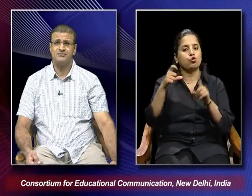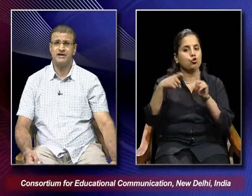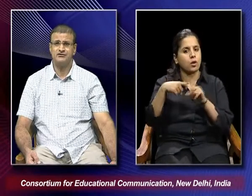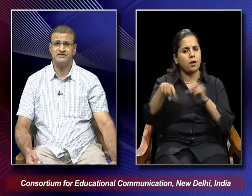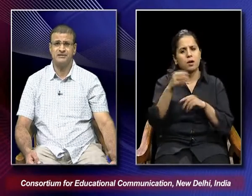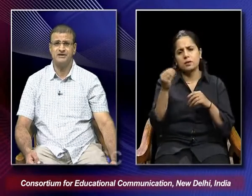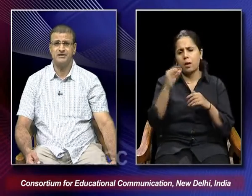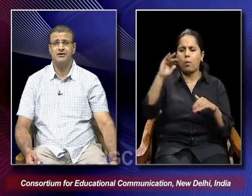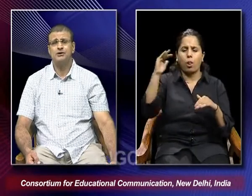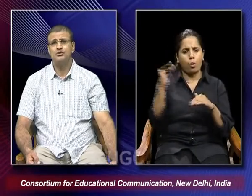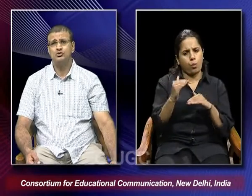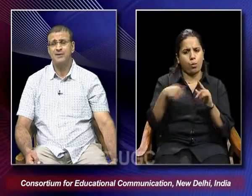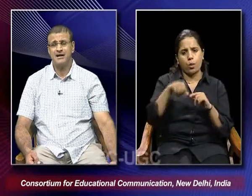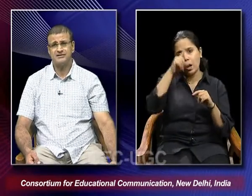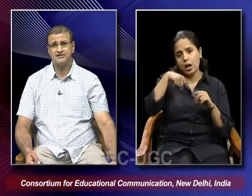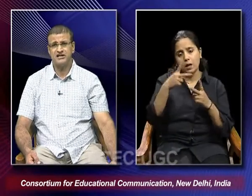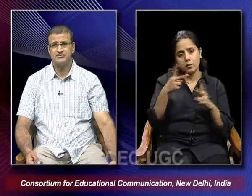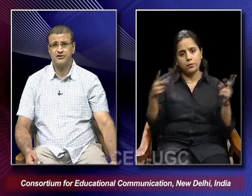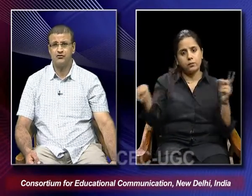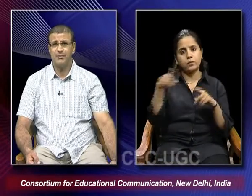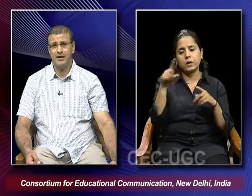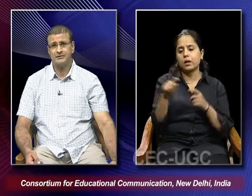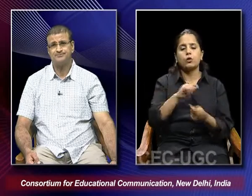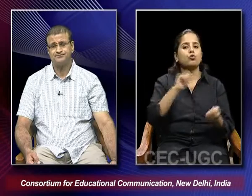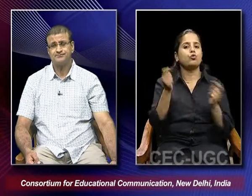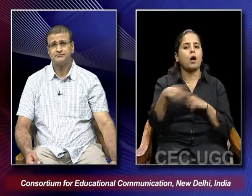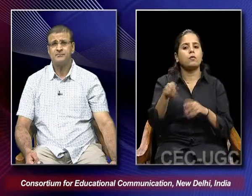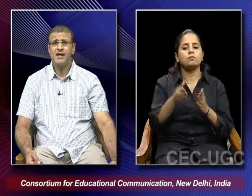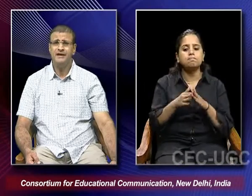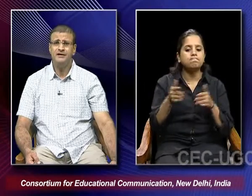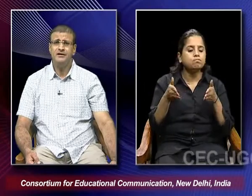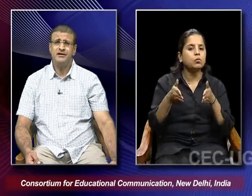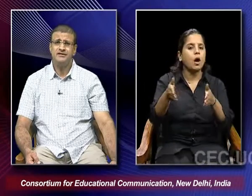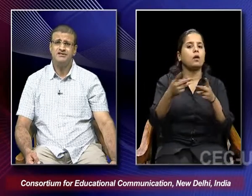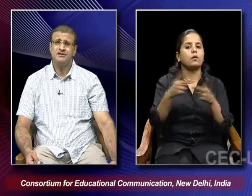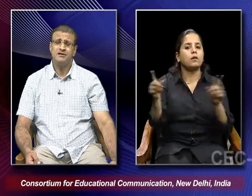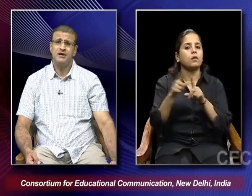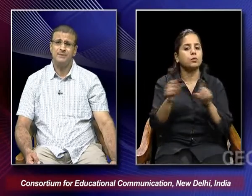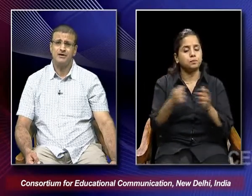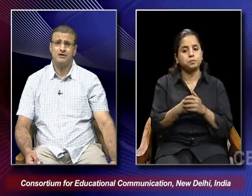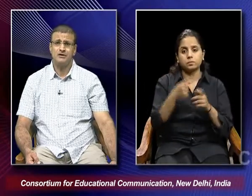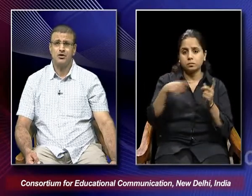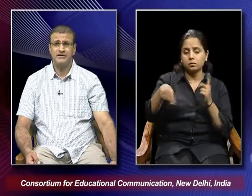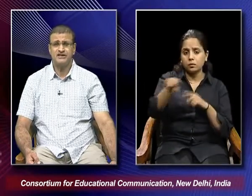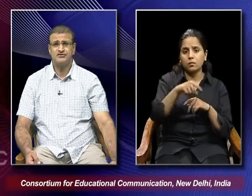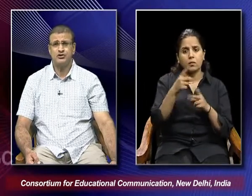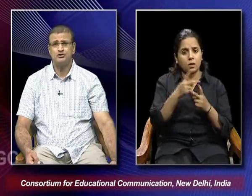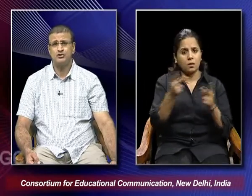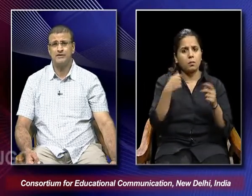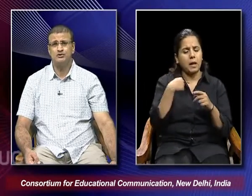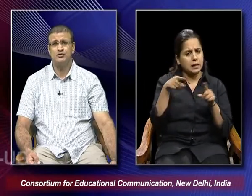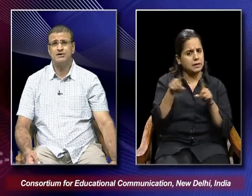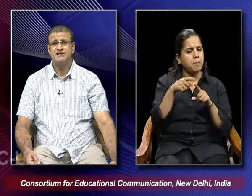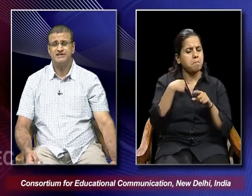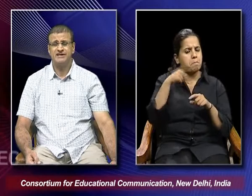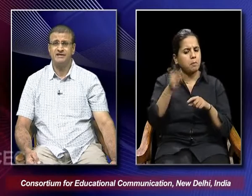some kind of a ceremony to mark the transfer of power. And in this particular context, we also have